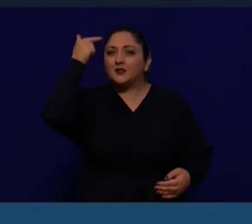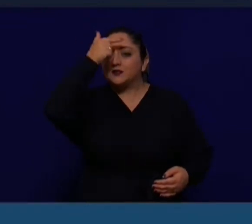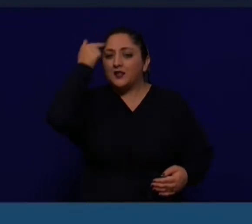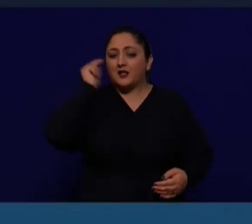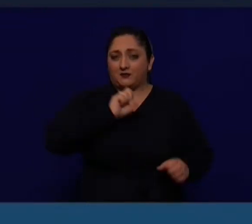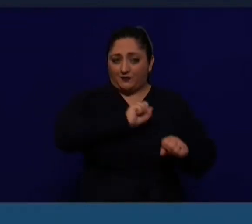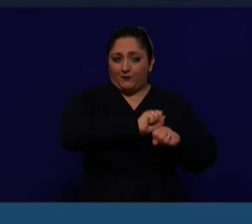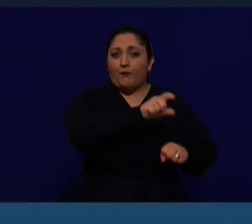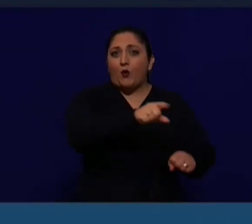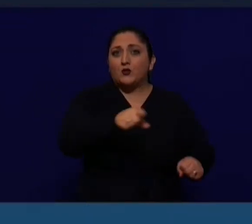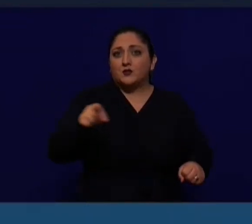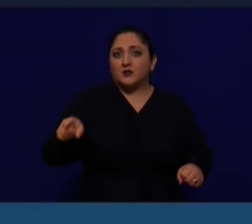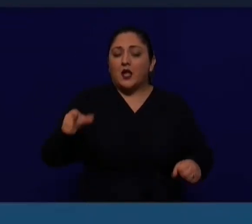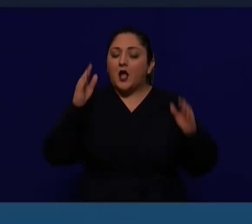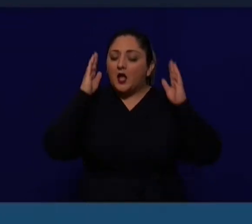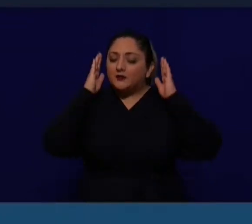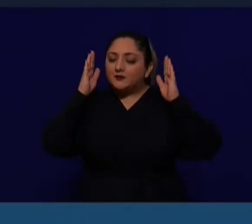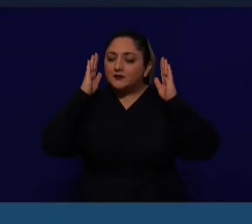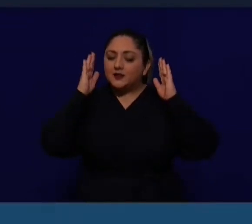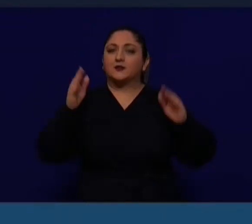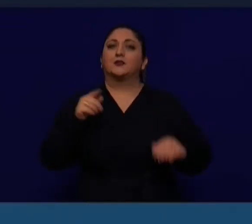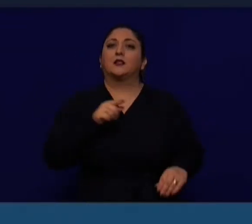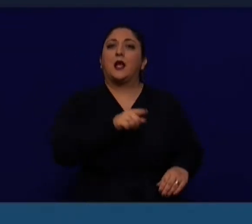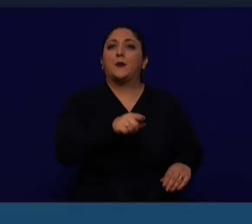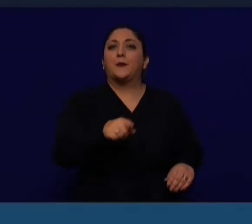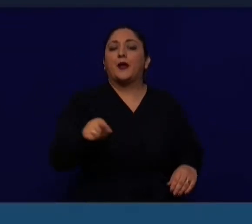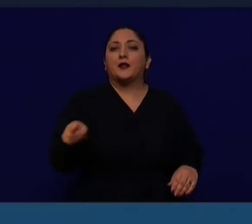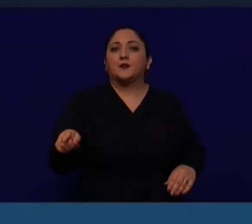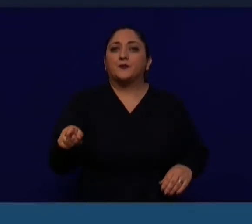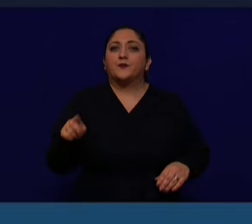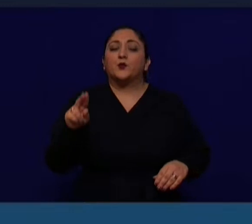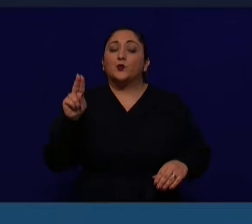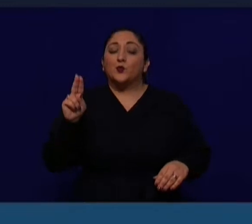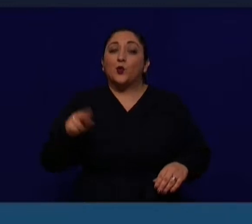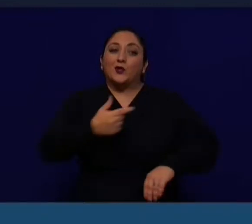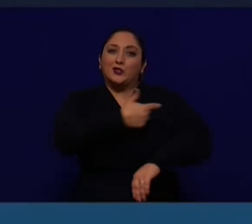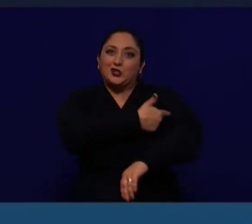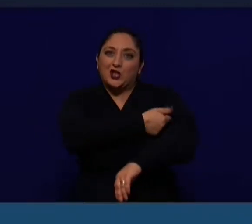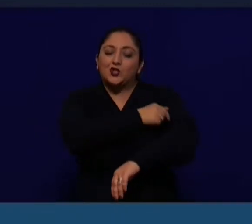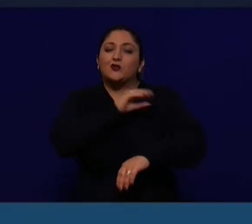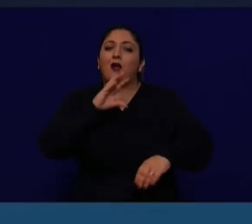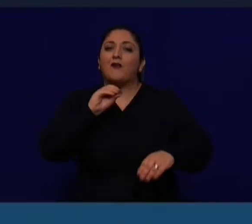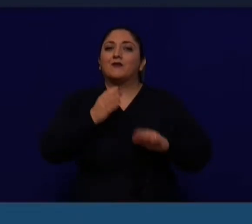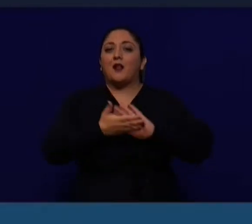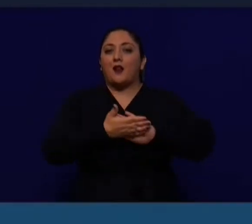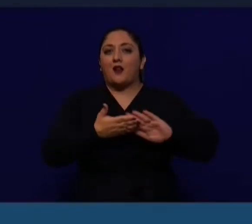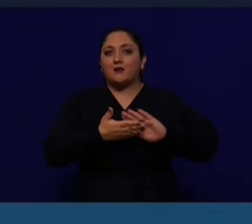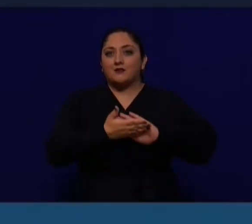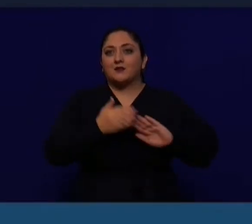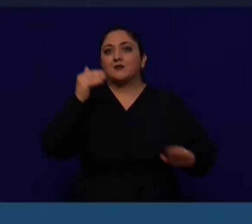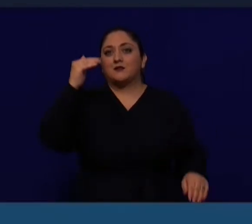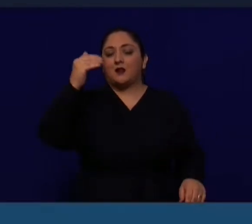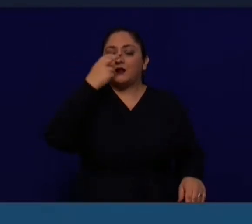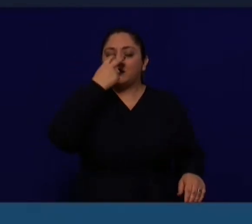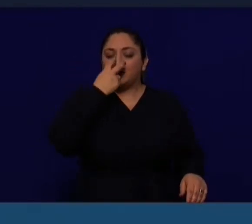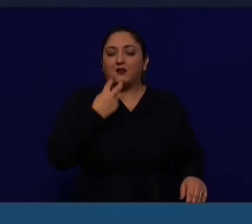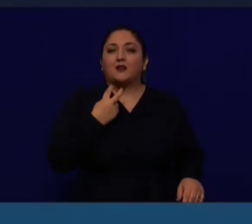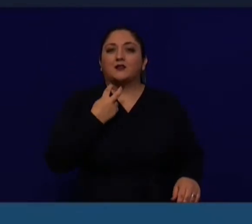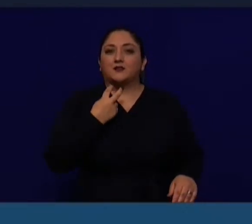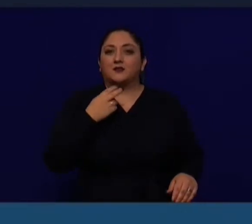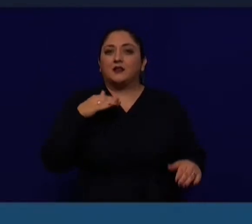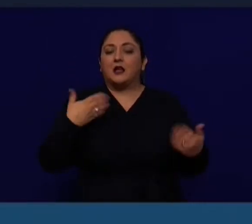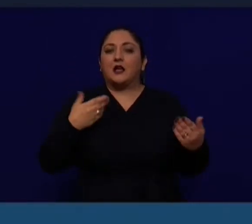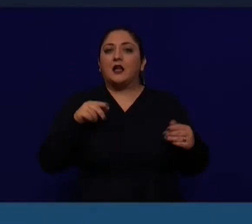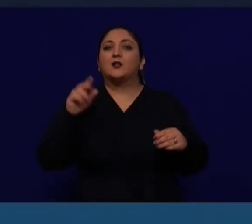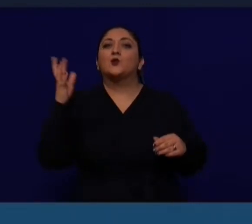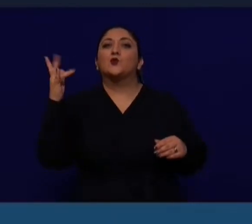dejjem bil-mitigation measures u anke il-fatt li issa lqamna numru sostanzjali ta' dawn l-anzjani wkoll u hekk